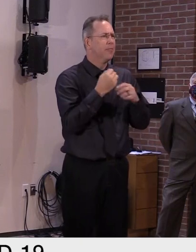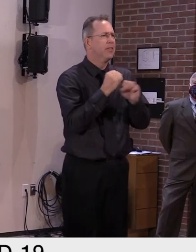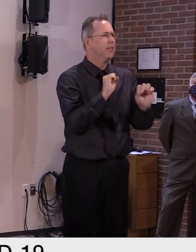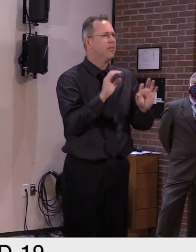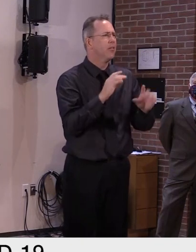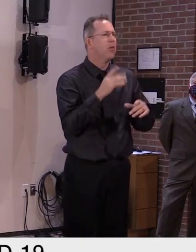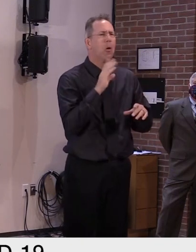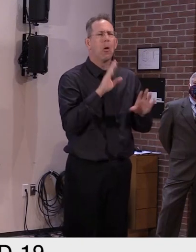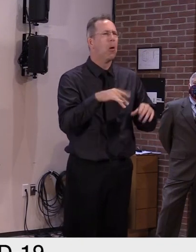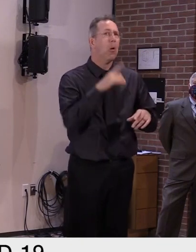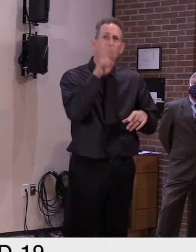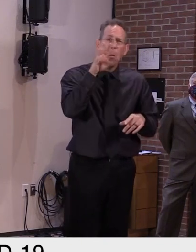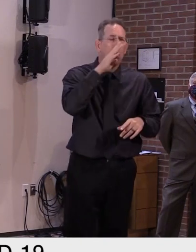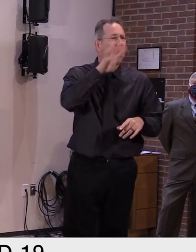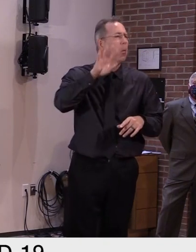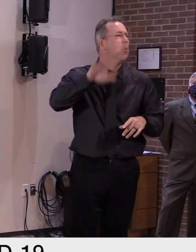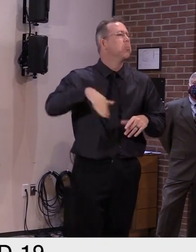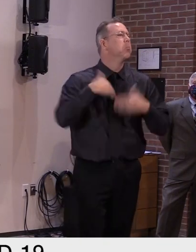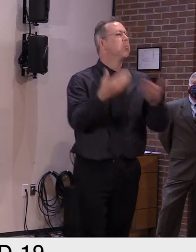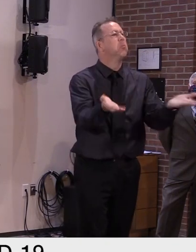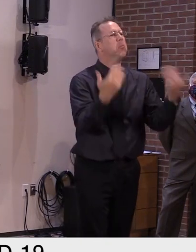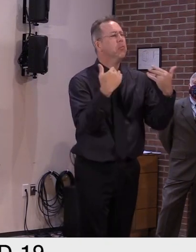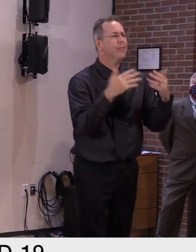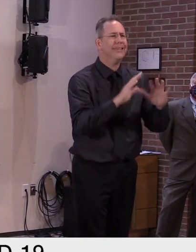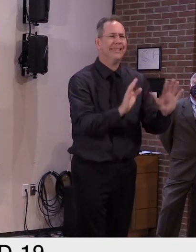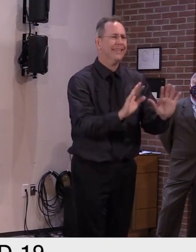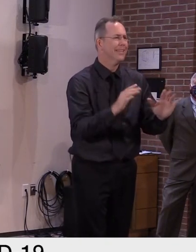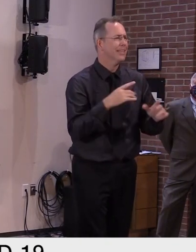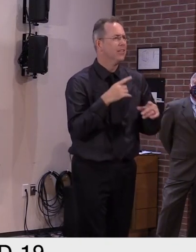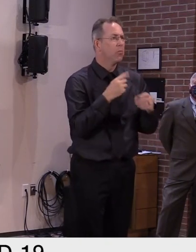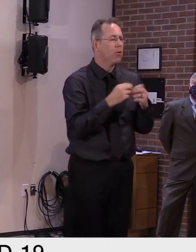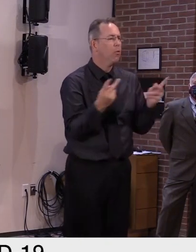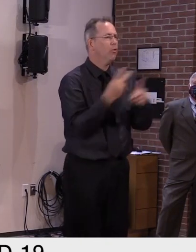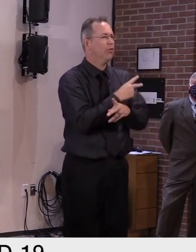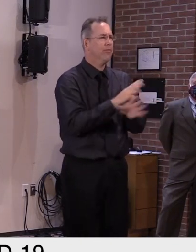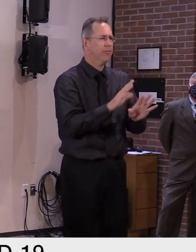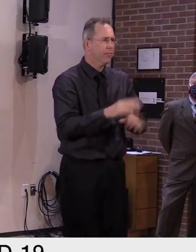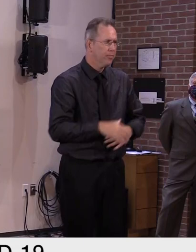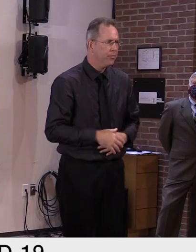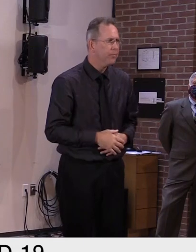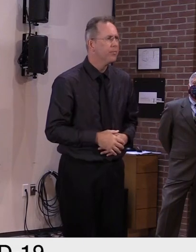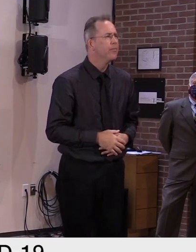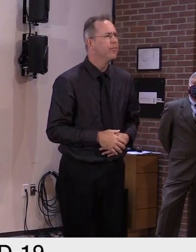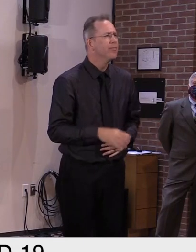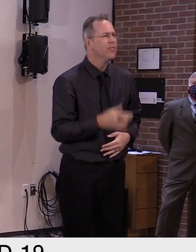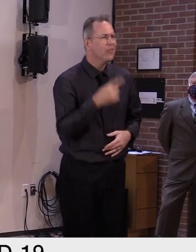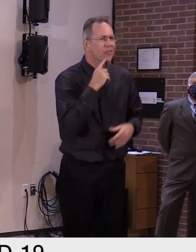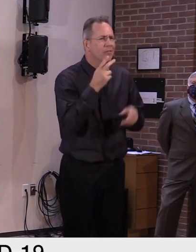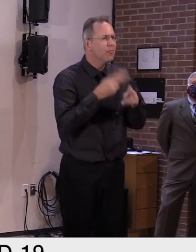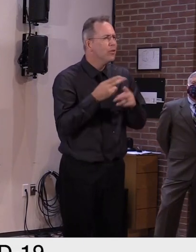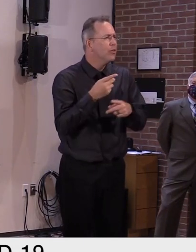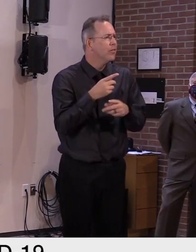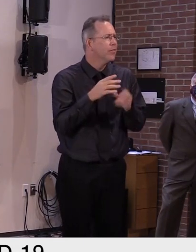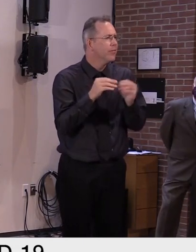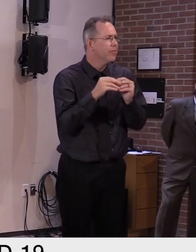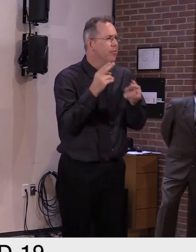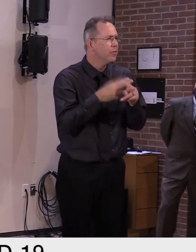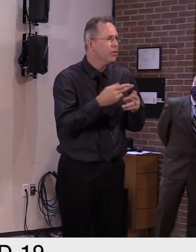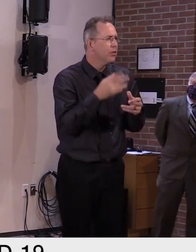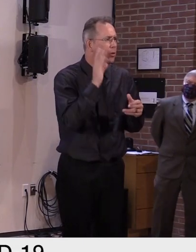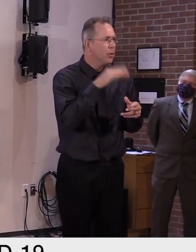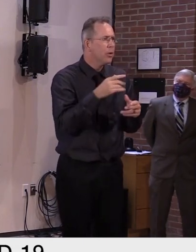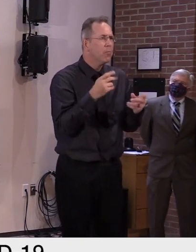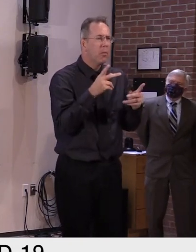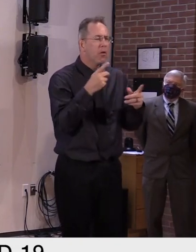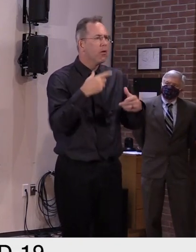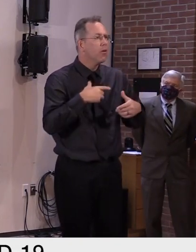difficult. Commissioner Levine talked about this fatigue, this pandemic fatigue, battle fatigue, so to speak, is creeping